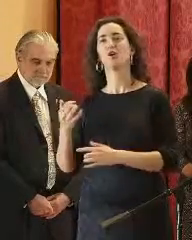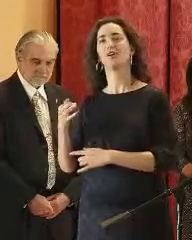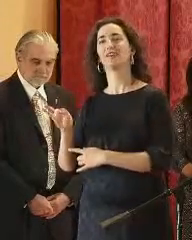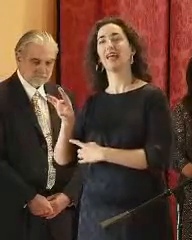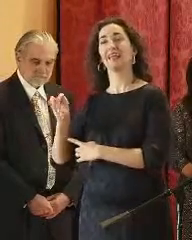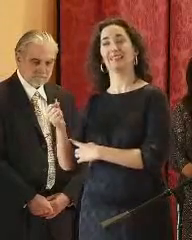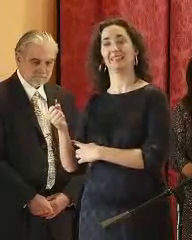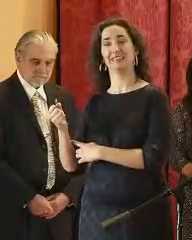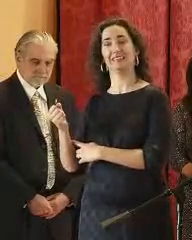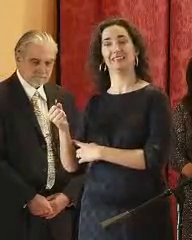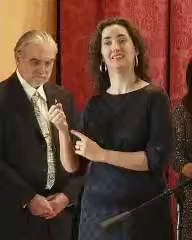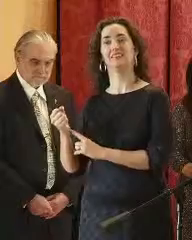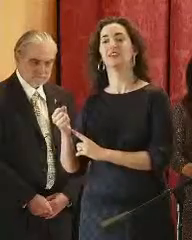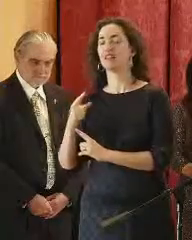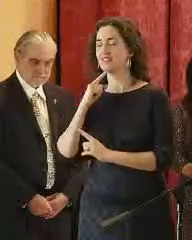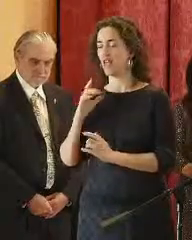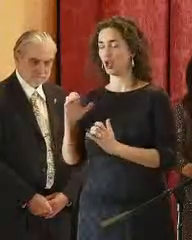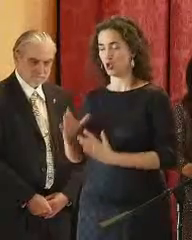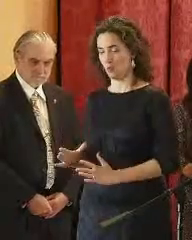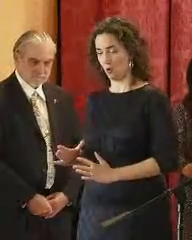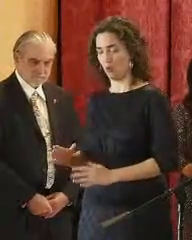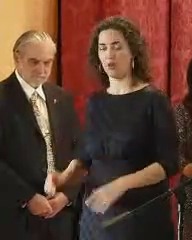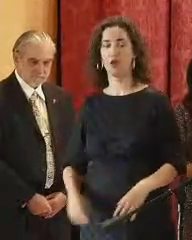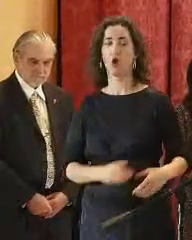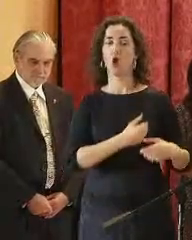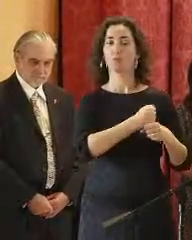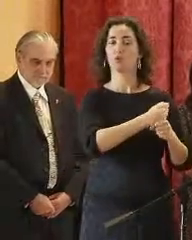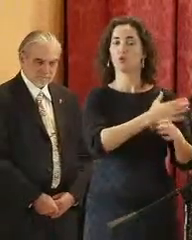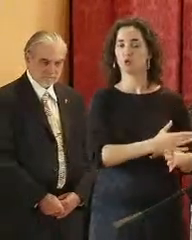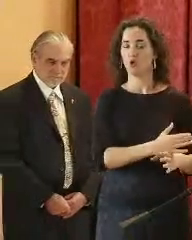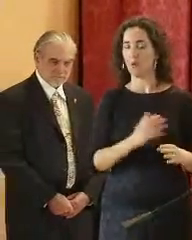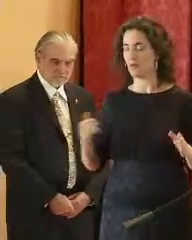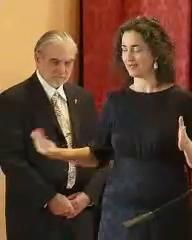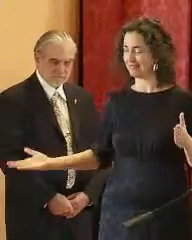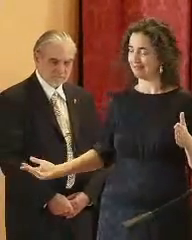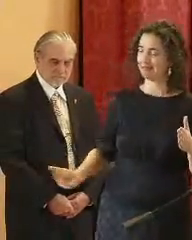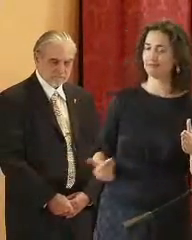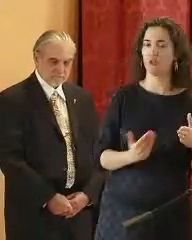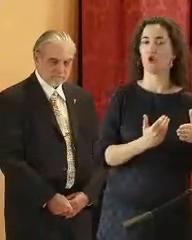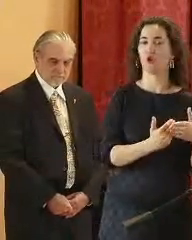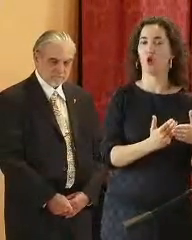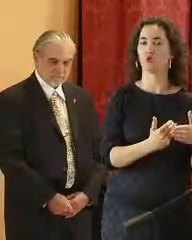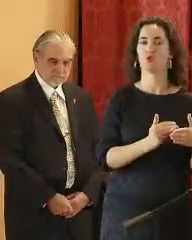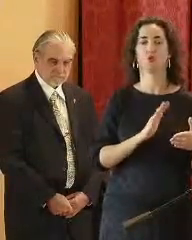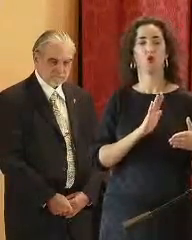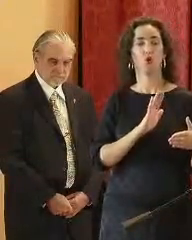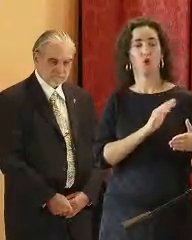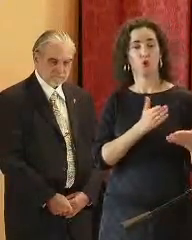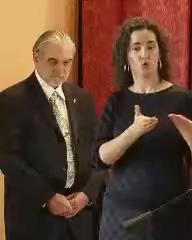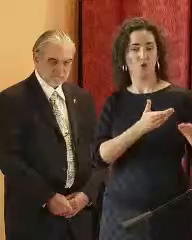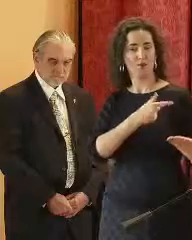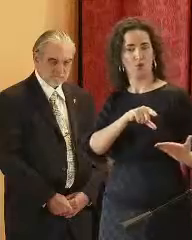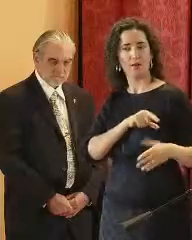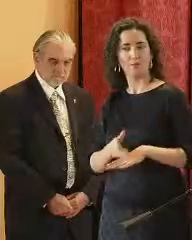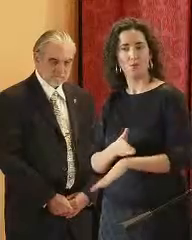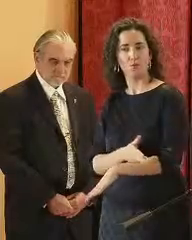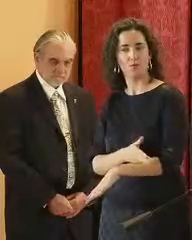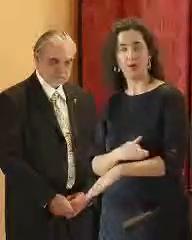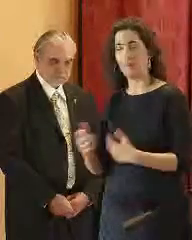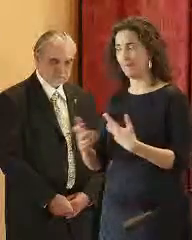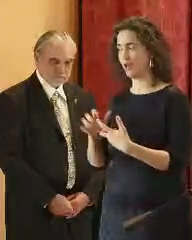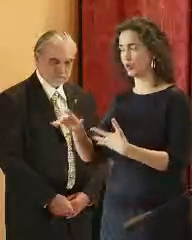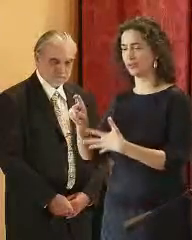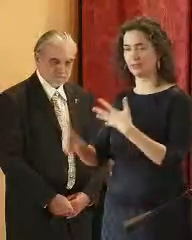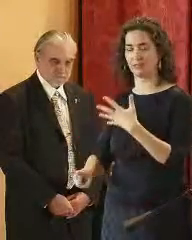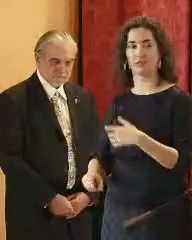consumer closer to the producer so that the quality of services is something they really need. Dr.